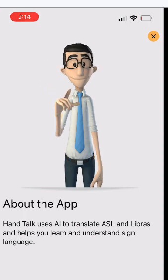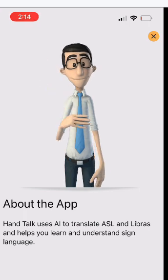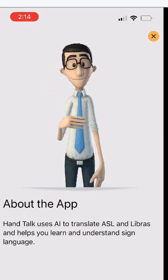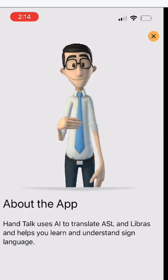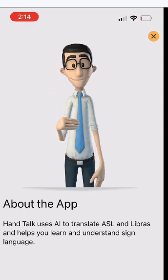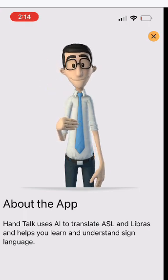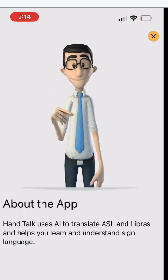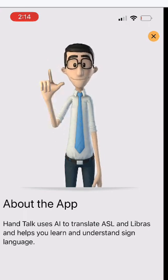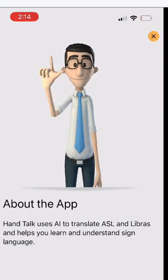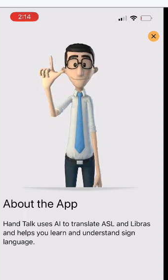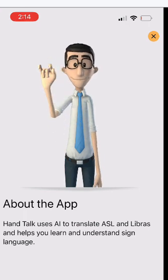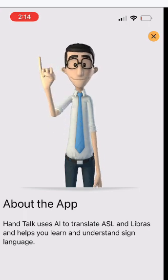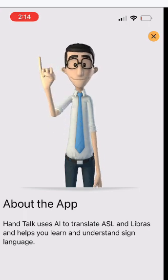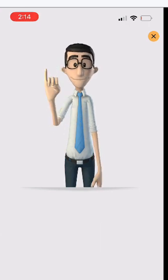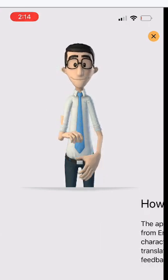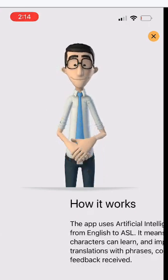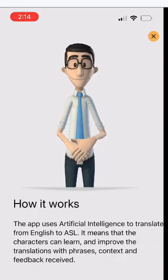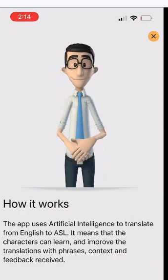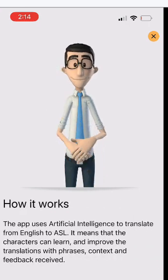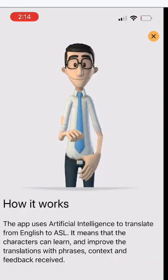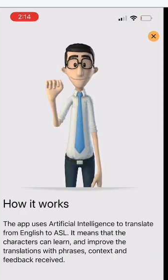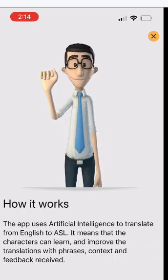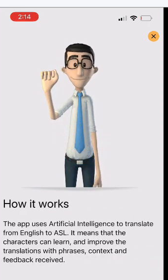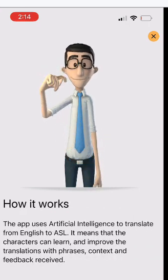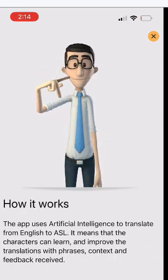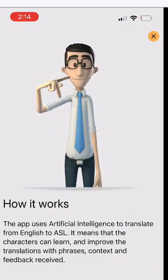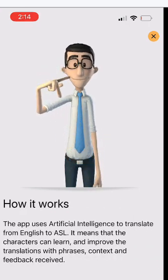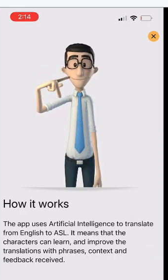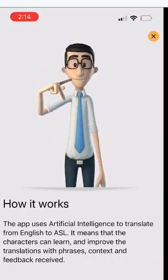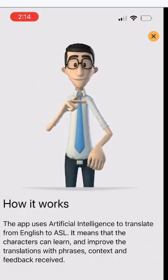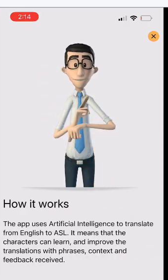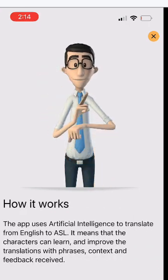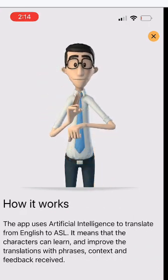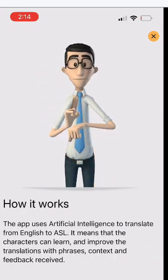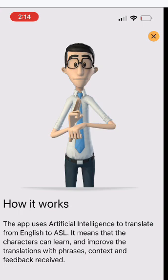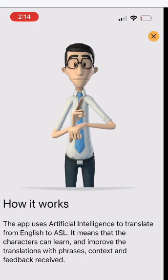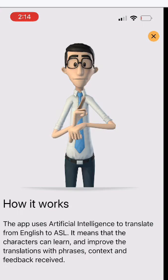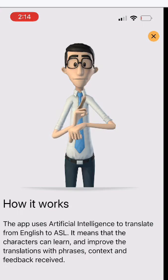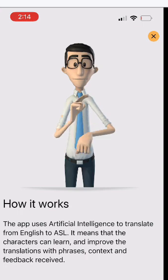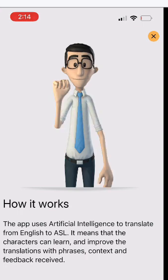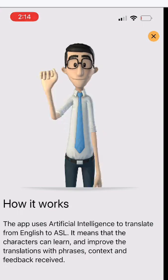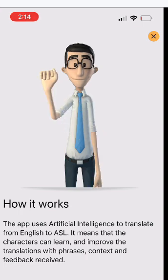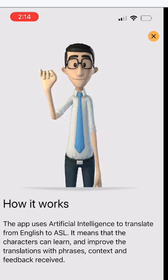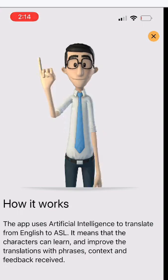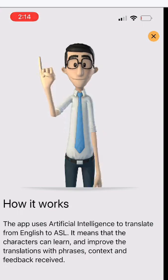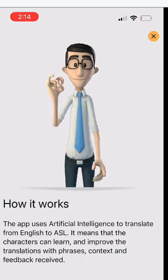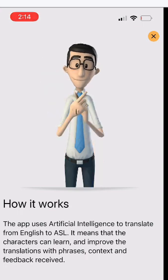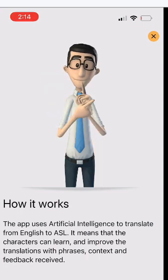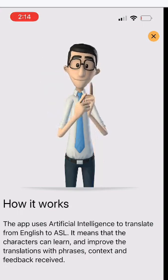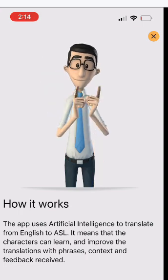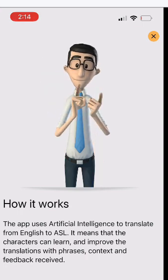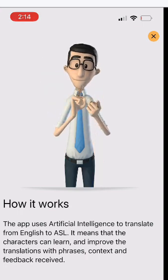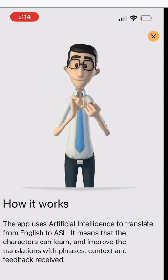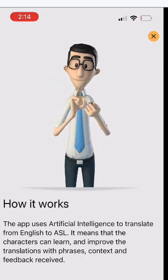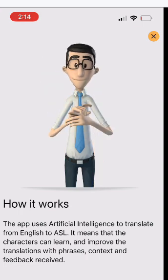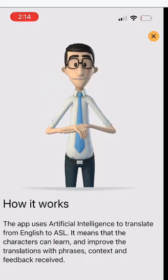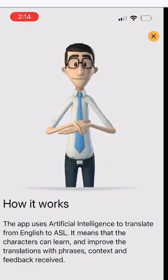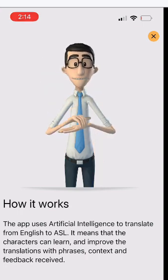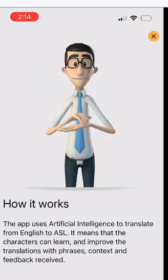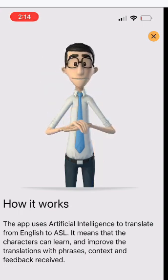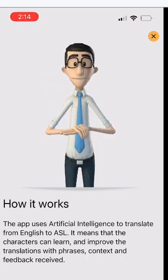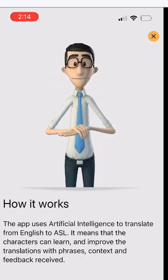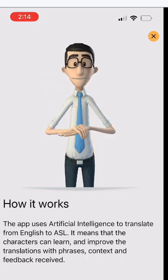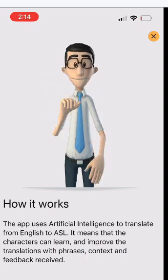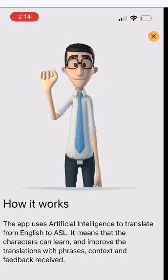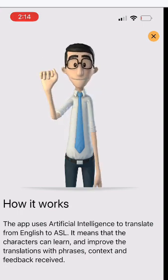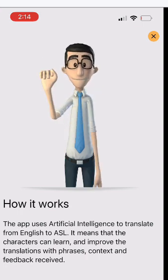First, need to download the app, create an account, customize your avatar. You have a choice between Hugo or Maya,